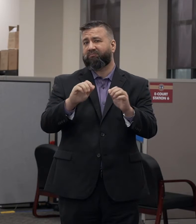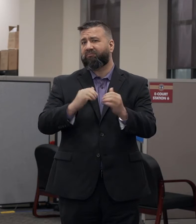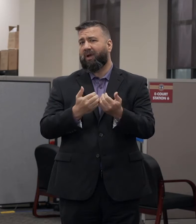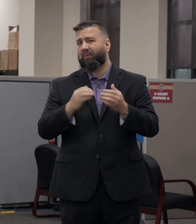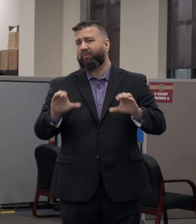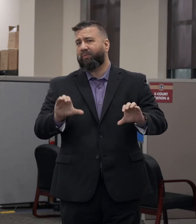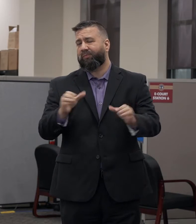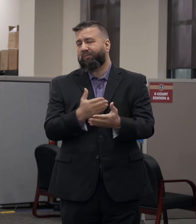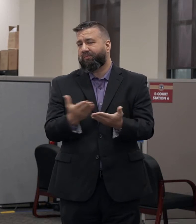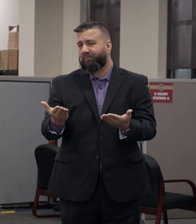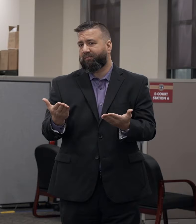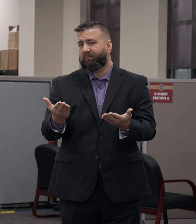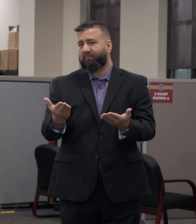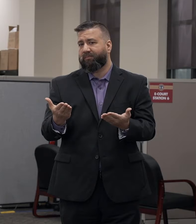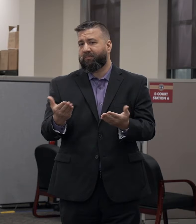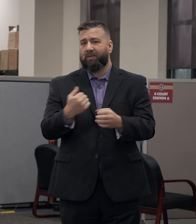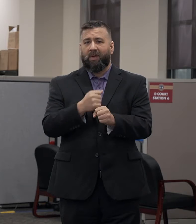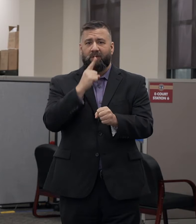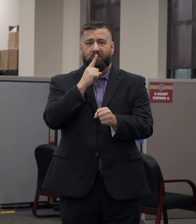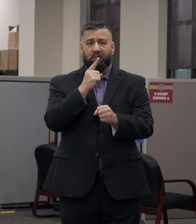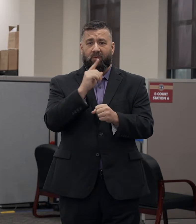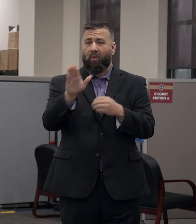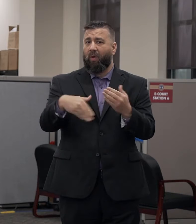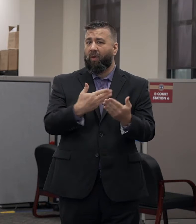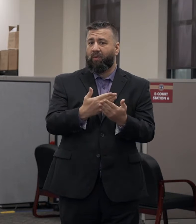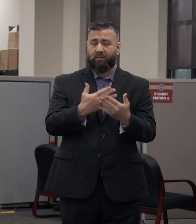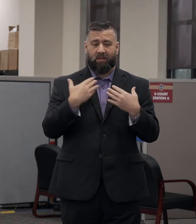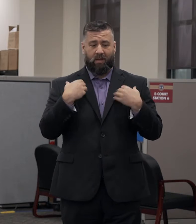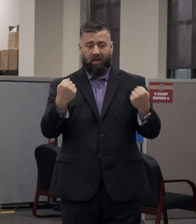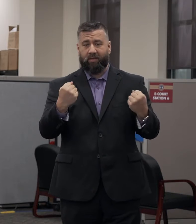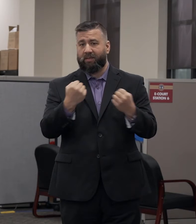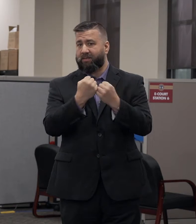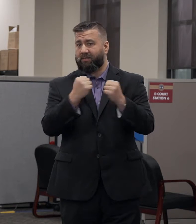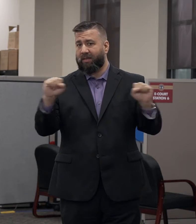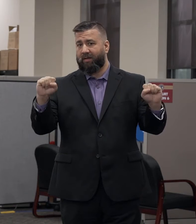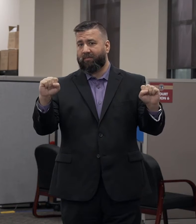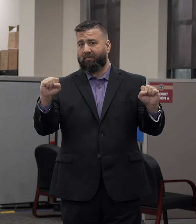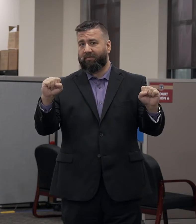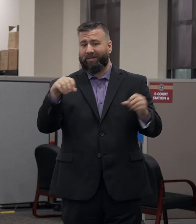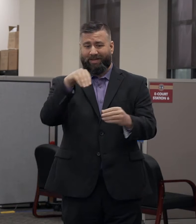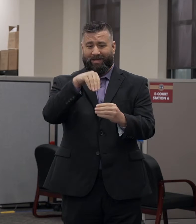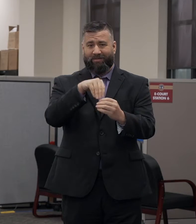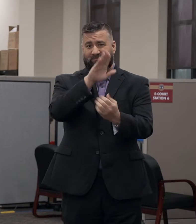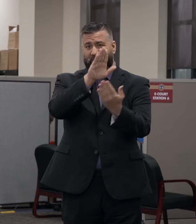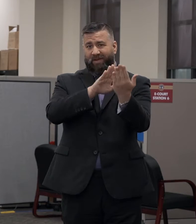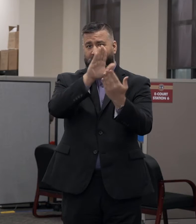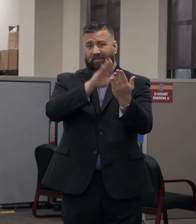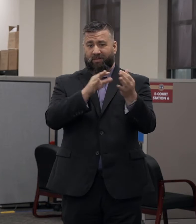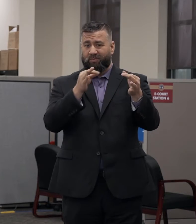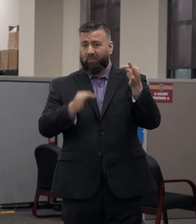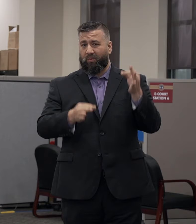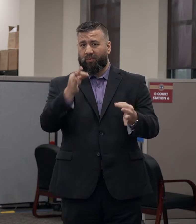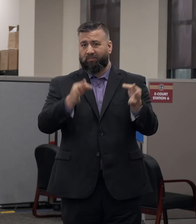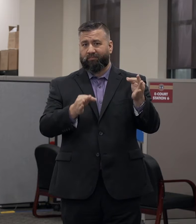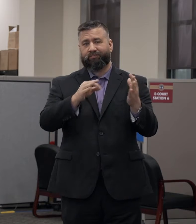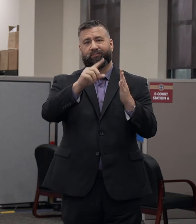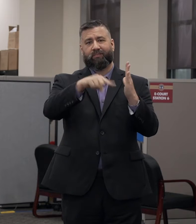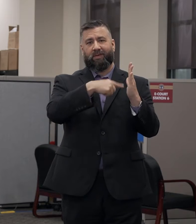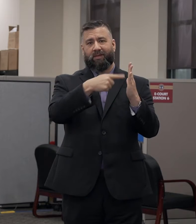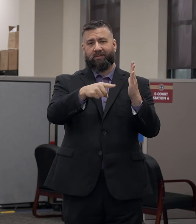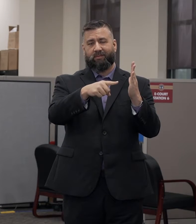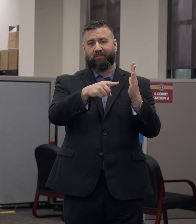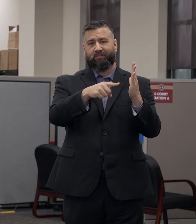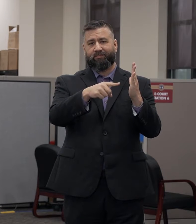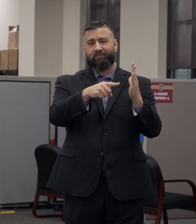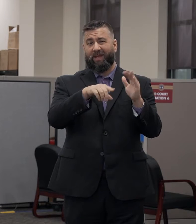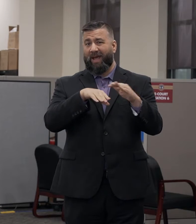way. To keep everyone healthy and safe, in-person hearings were all canceled, and public access to the courthouse